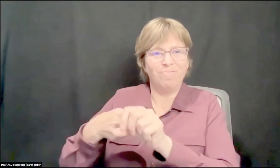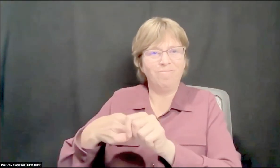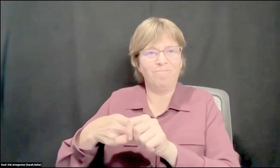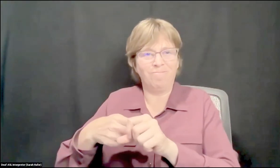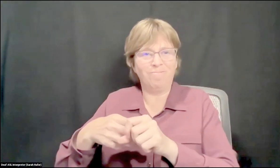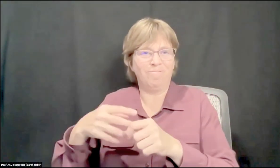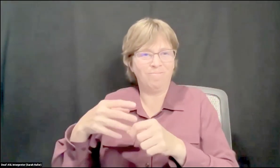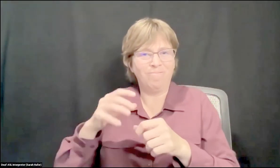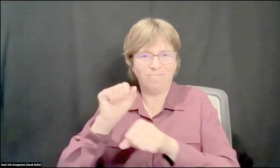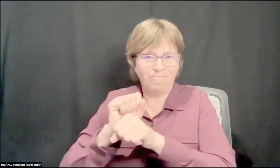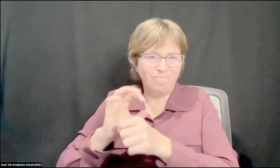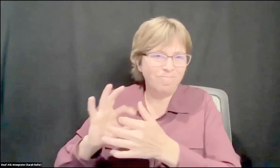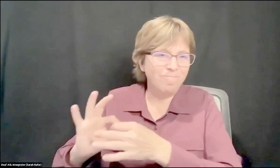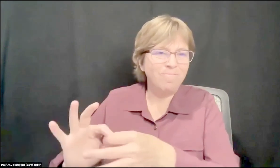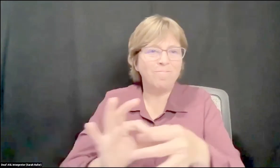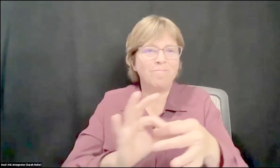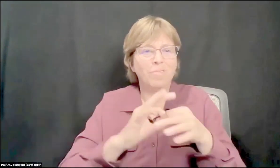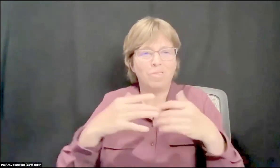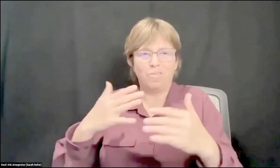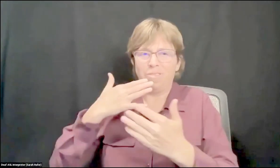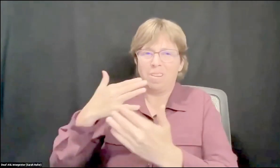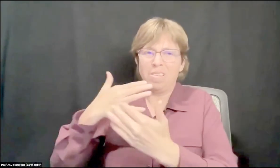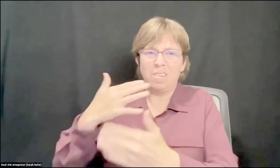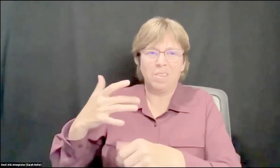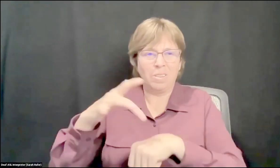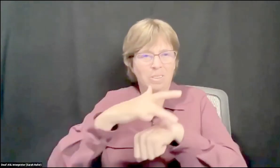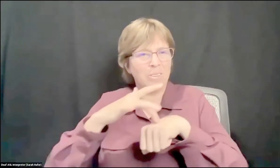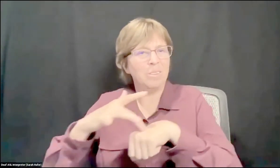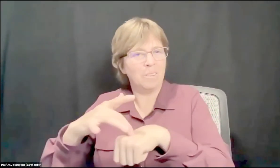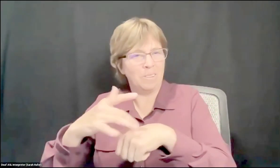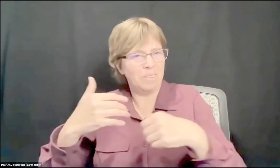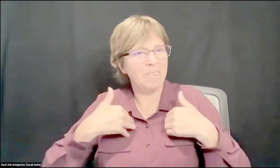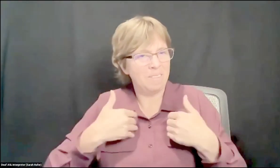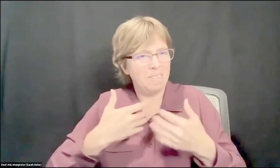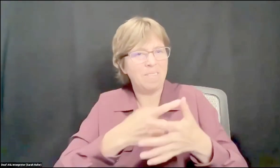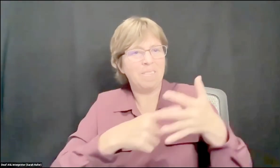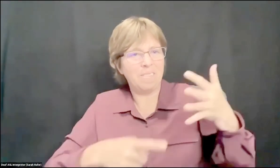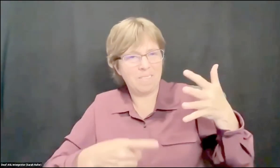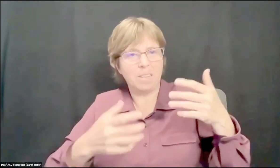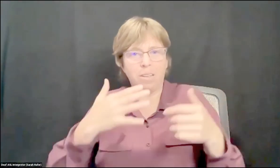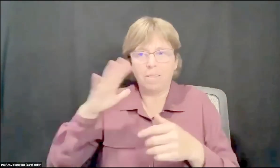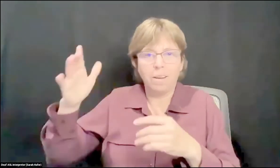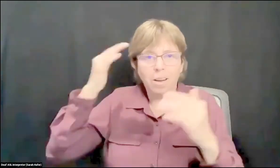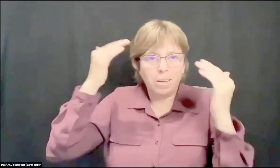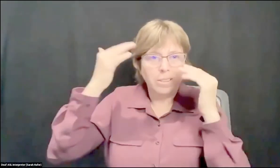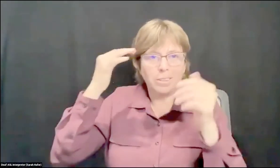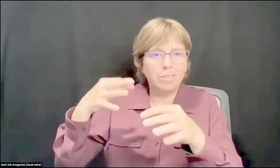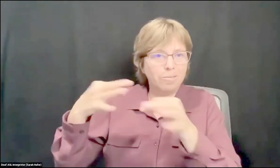resources, and appreciate all of your knowledge and expertise this evening. Thank you.